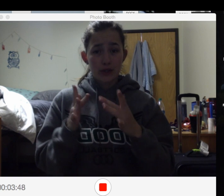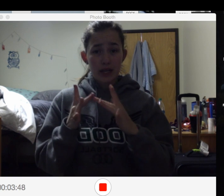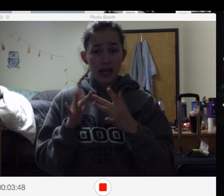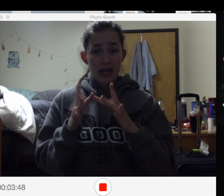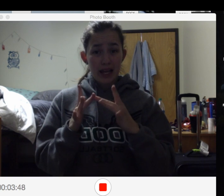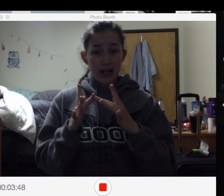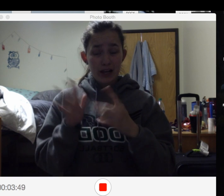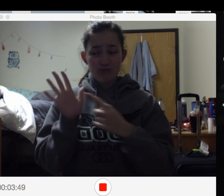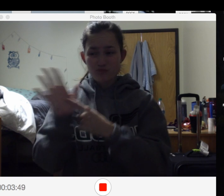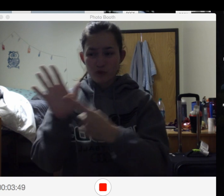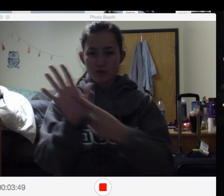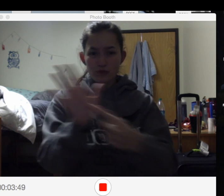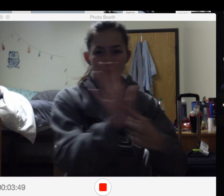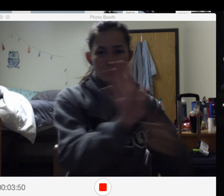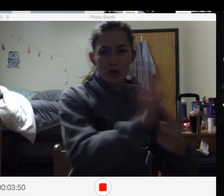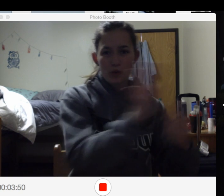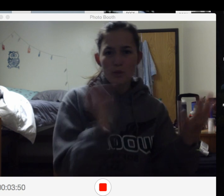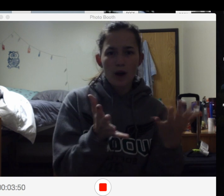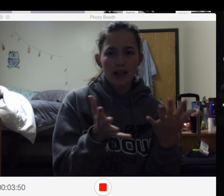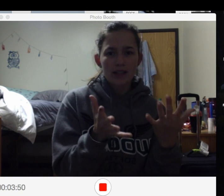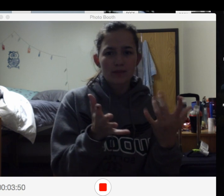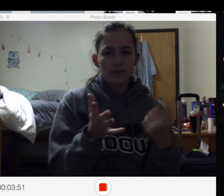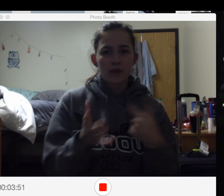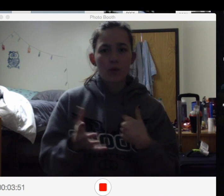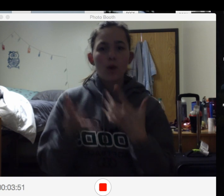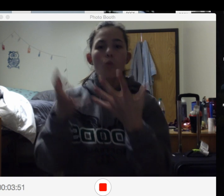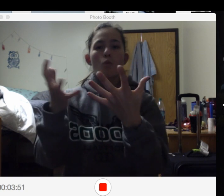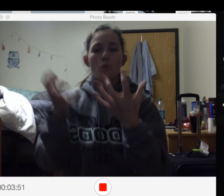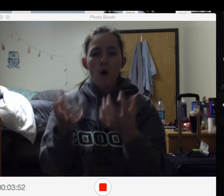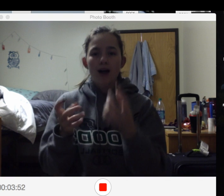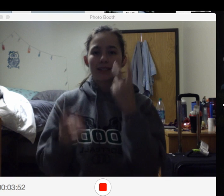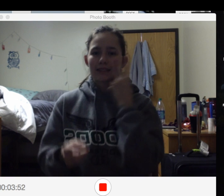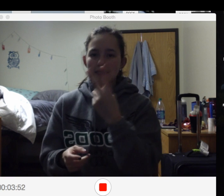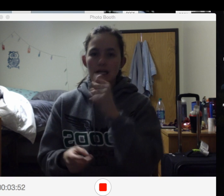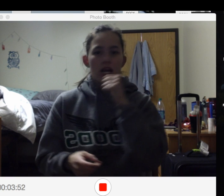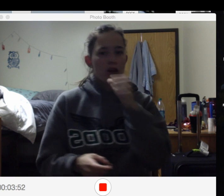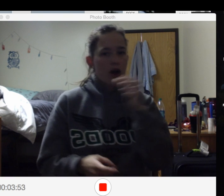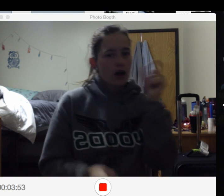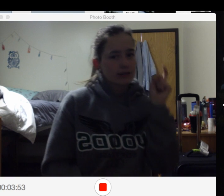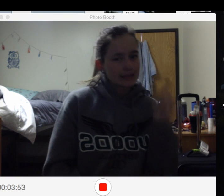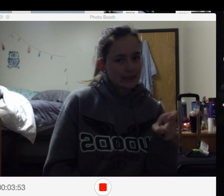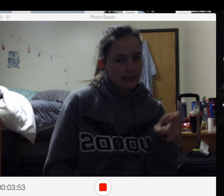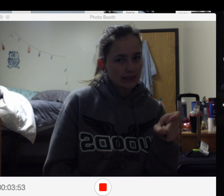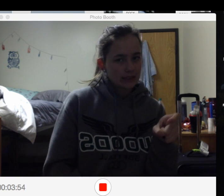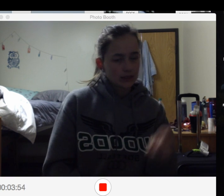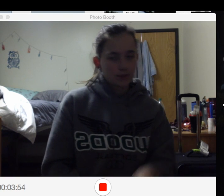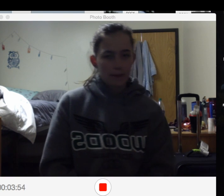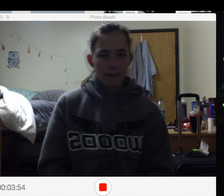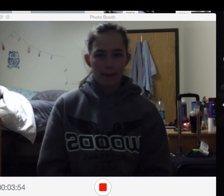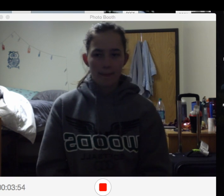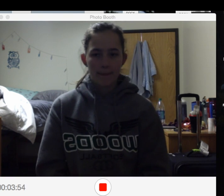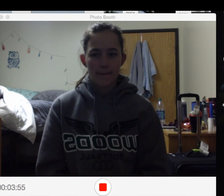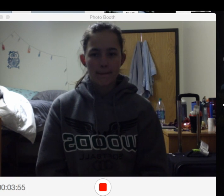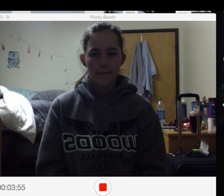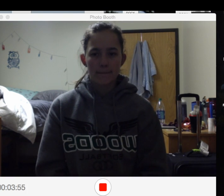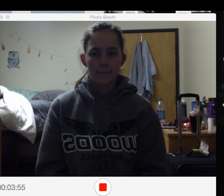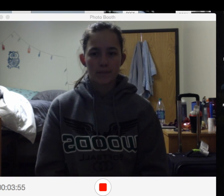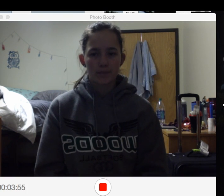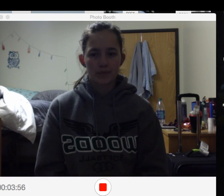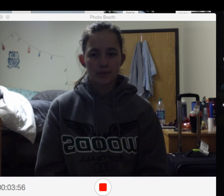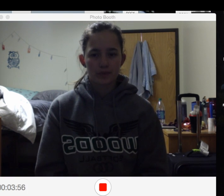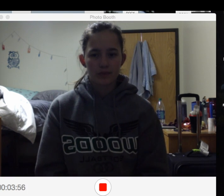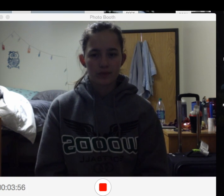what it thinks we want to see, but not necessarily what we need to see. As Eric Schmidt